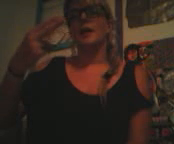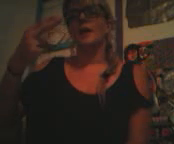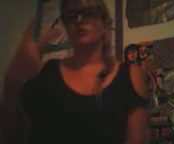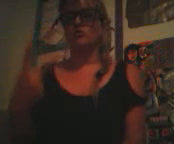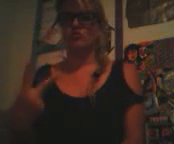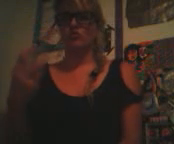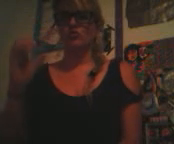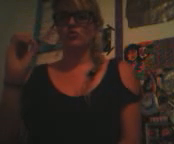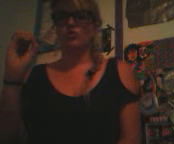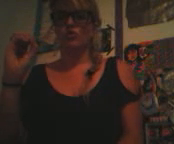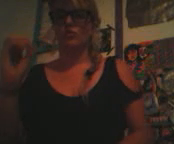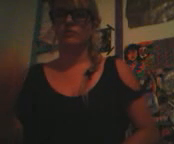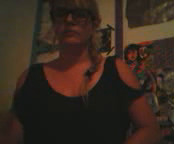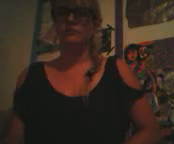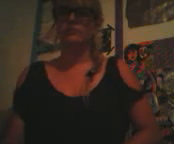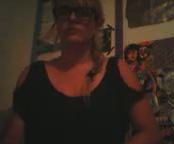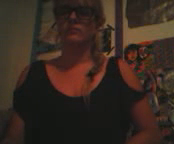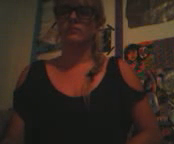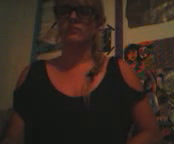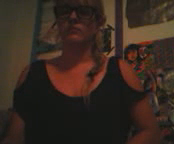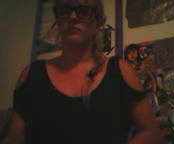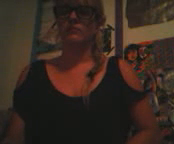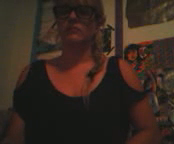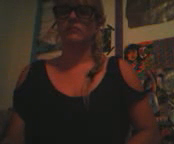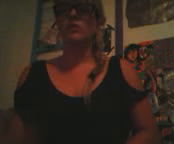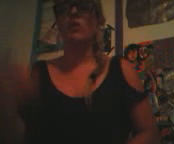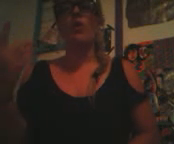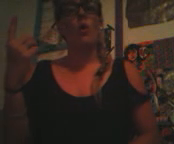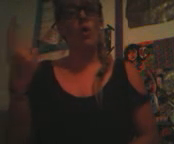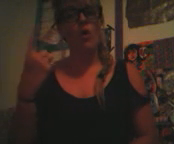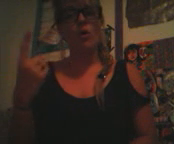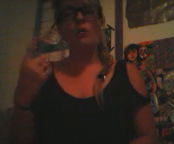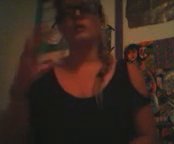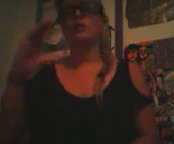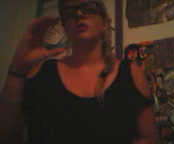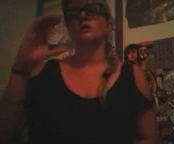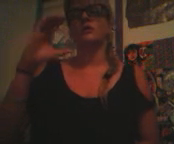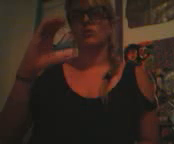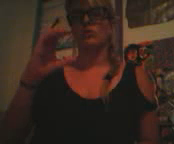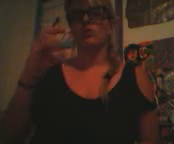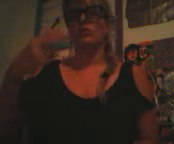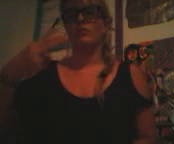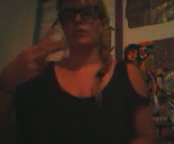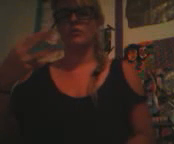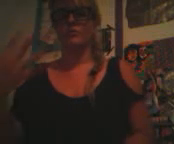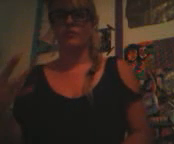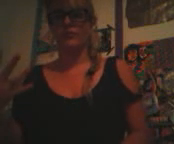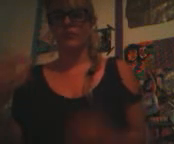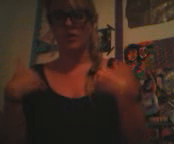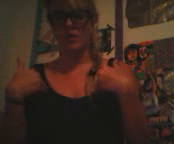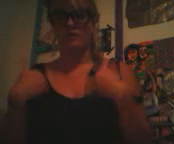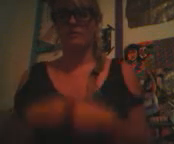and CO2 gas. But once again, combustion reaction always has a carbon-hydrogen, always has an oxygen here, always